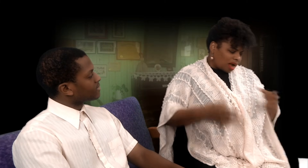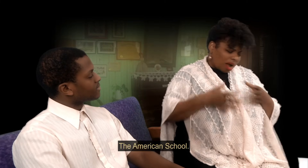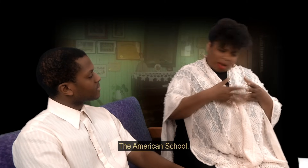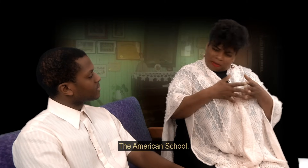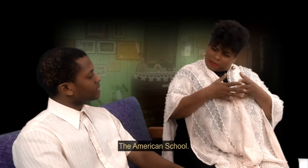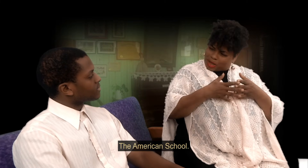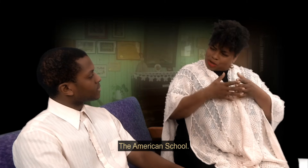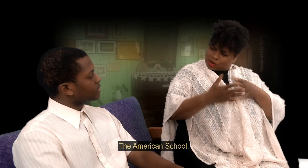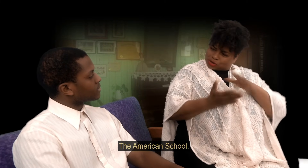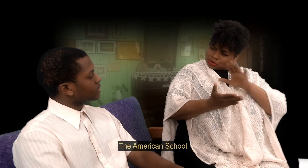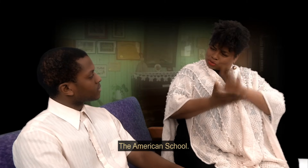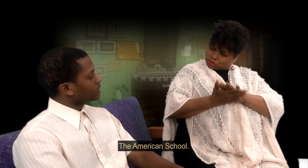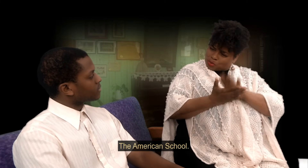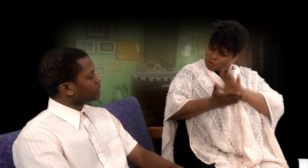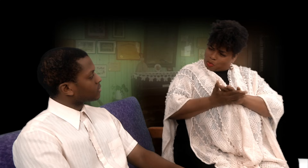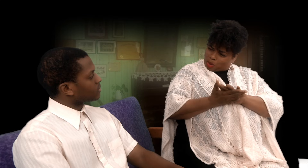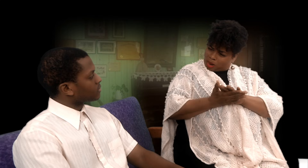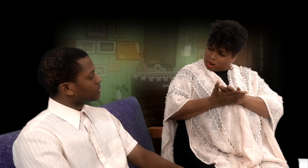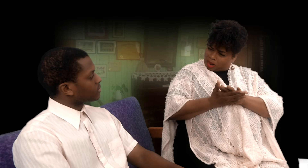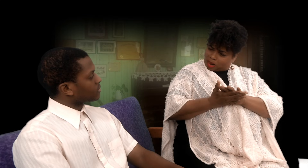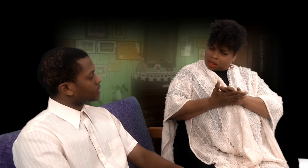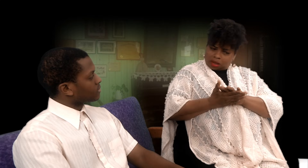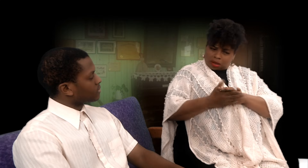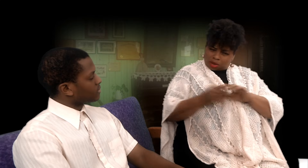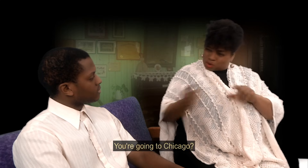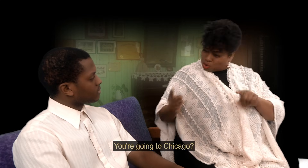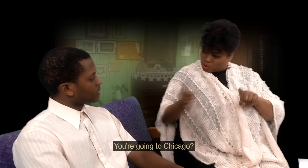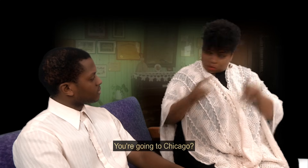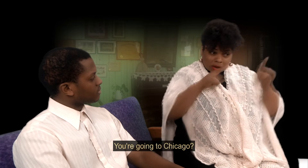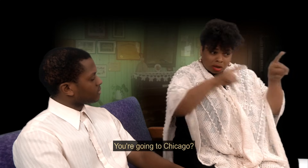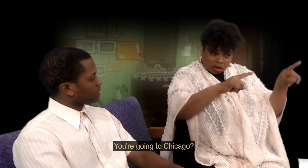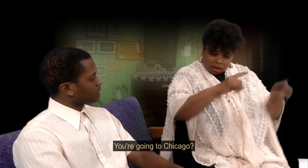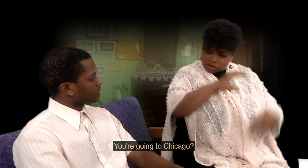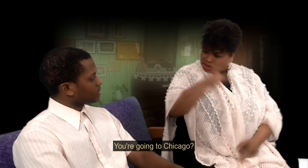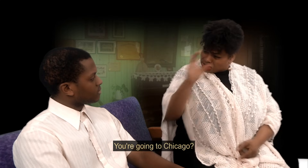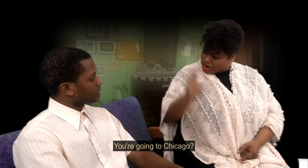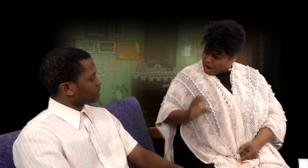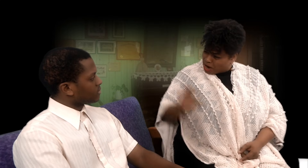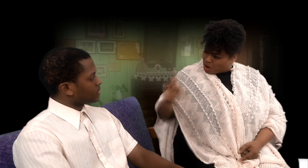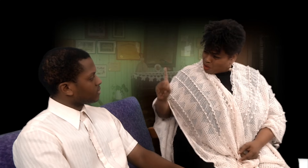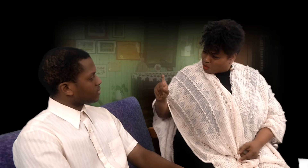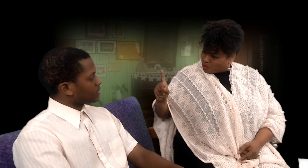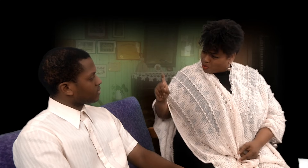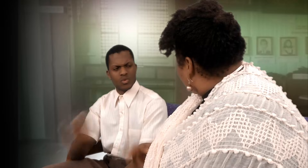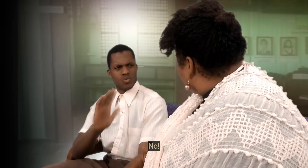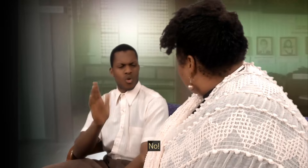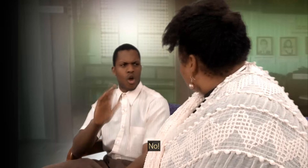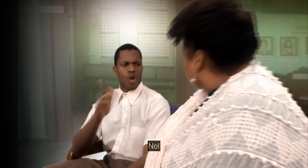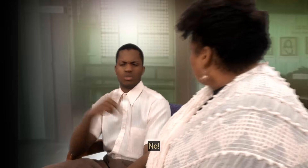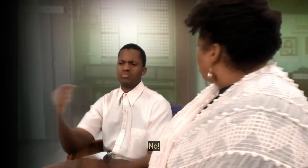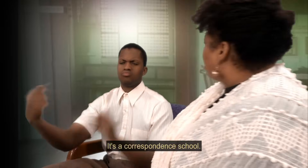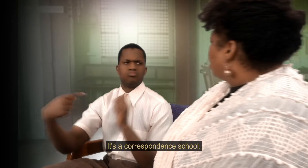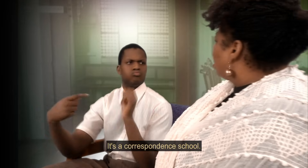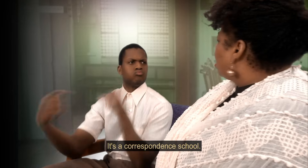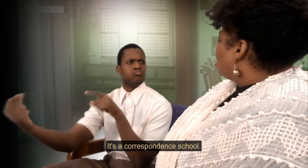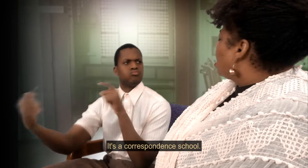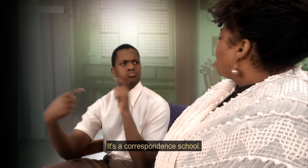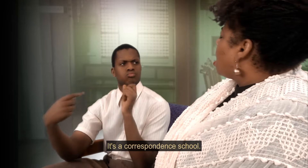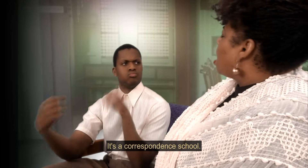The American school. You're going to Chicago? No, it's a correspondence